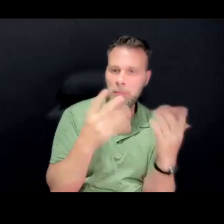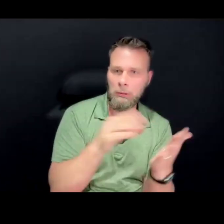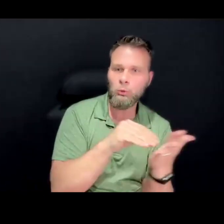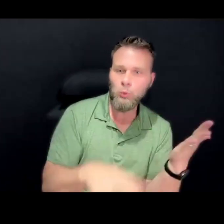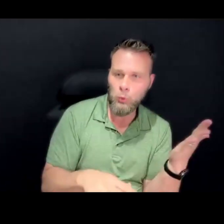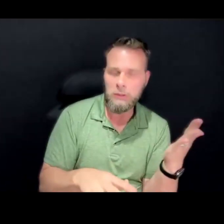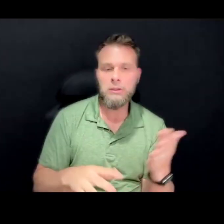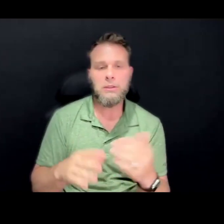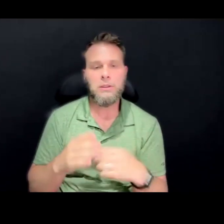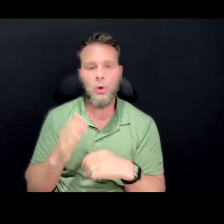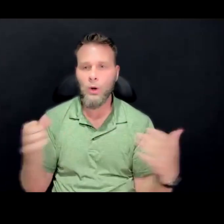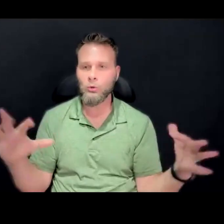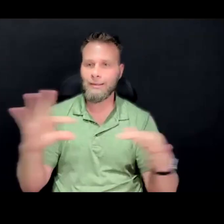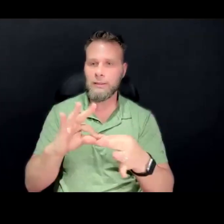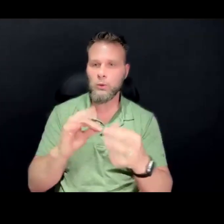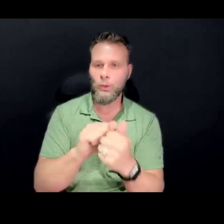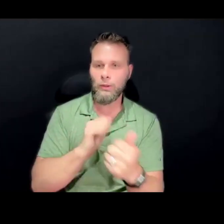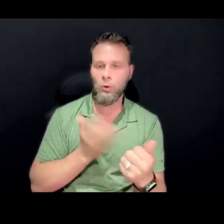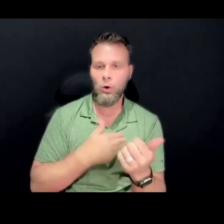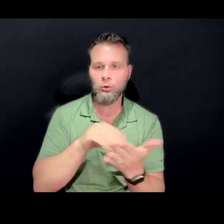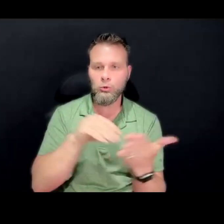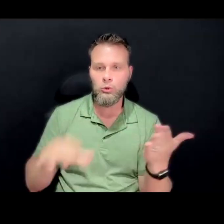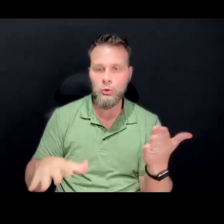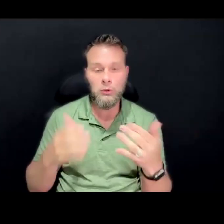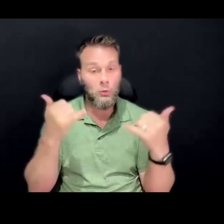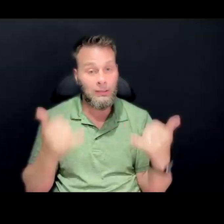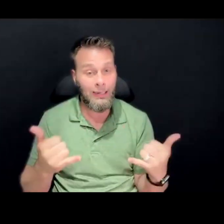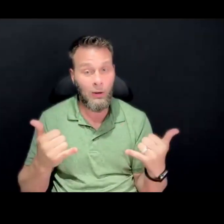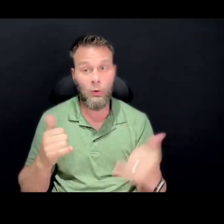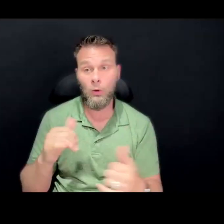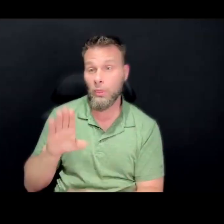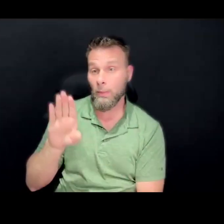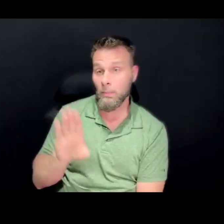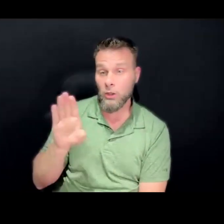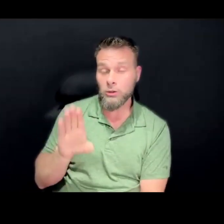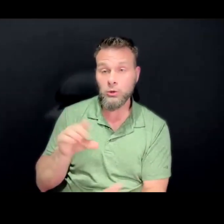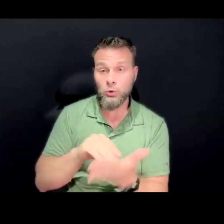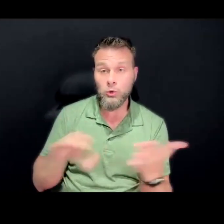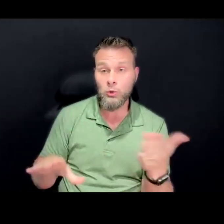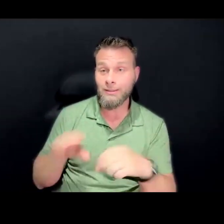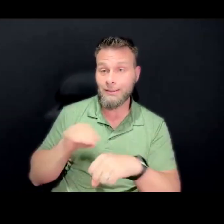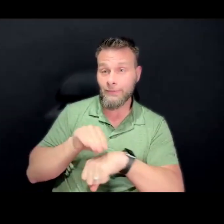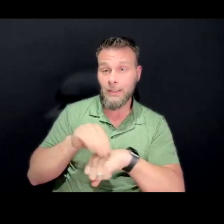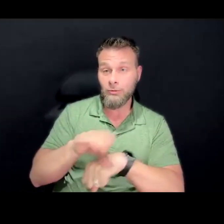pass it back to Amor to share about the Boston Student Advisory Council and who we are.